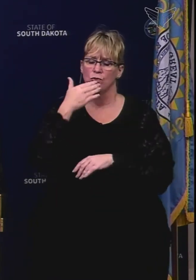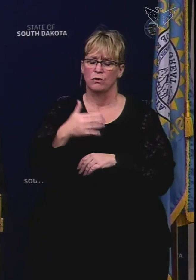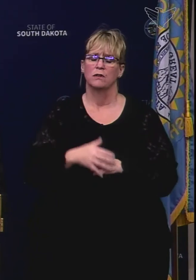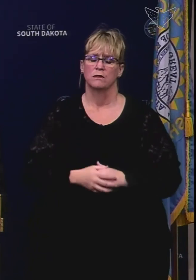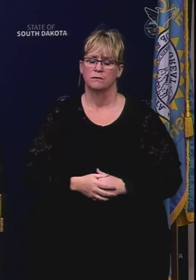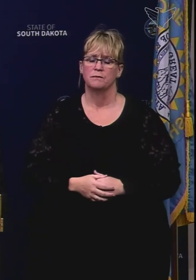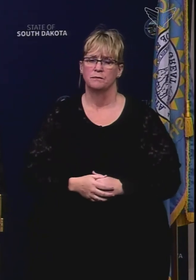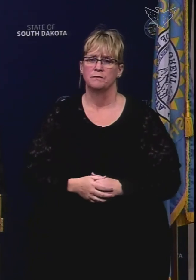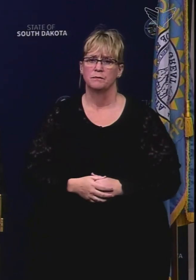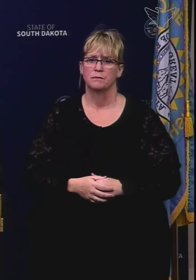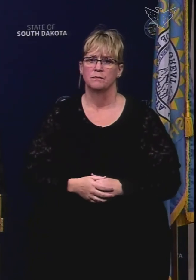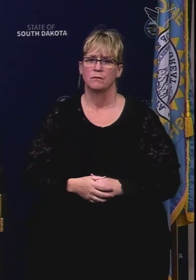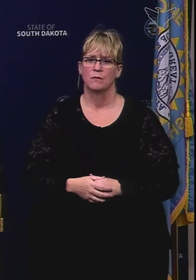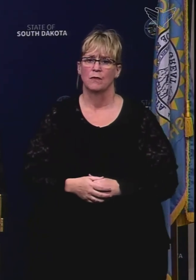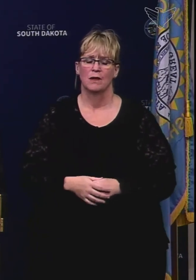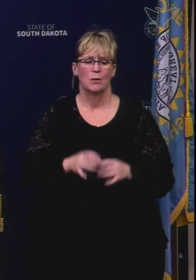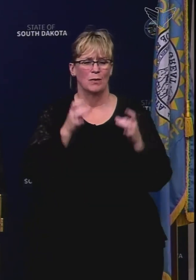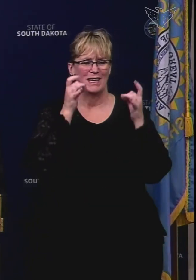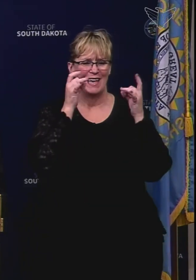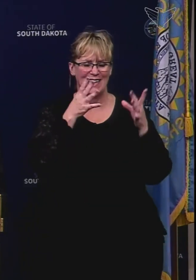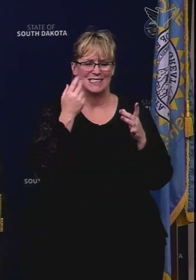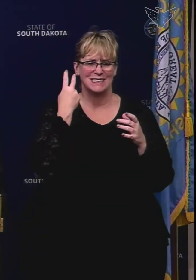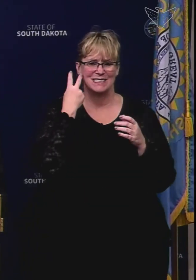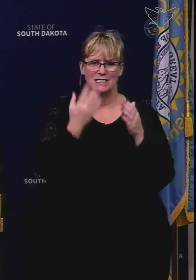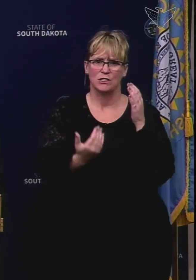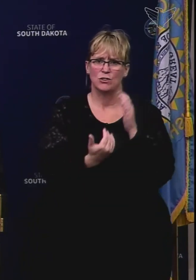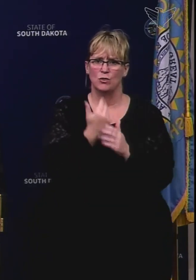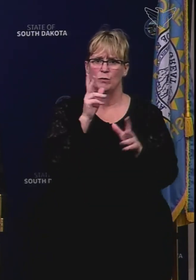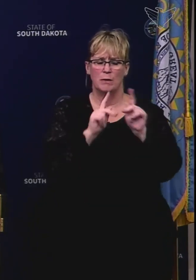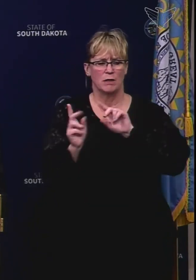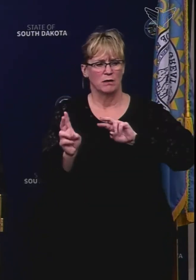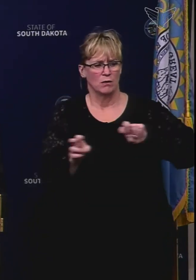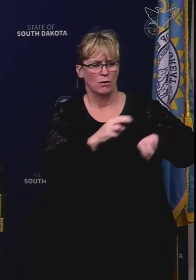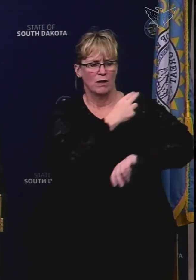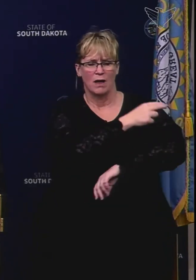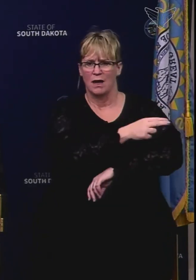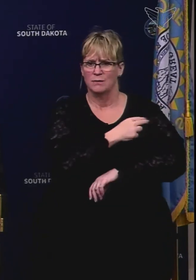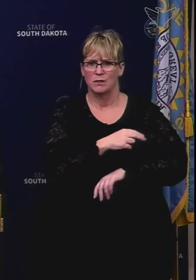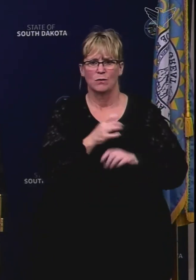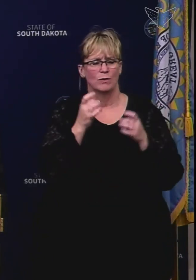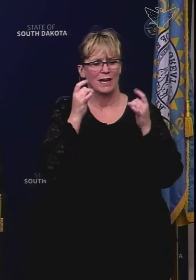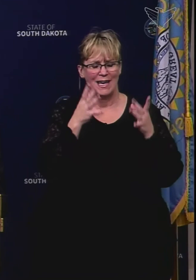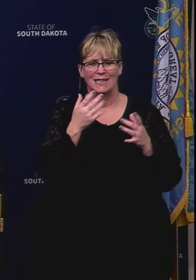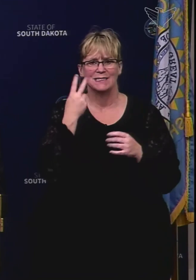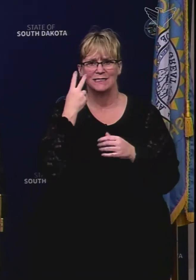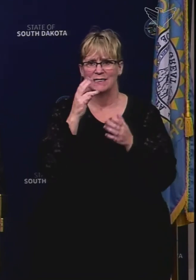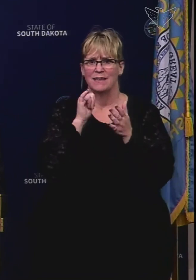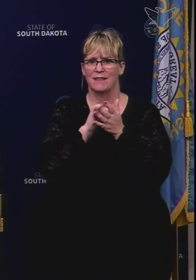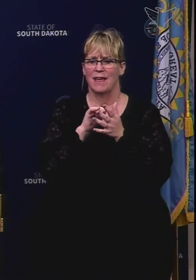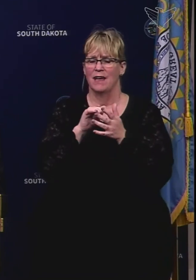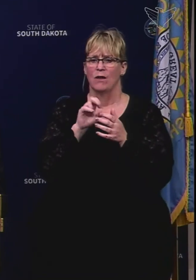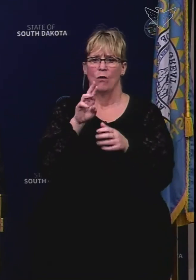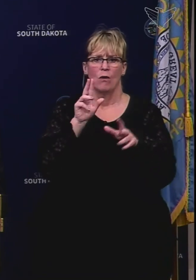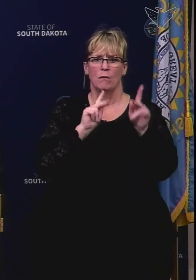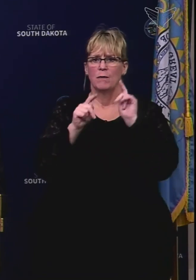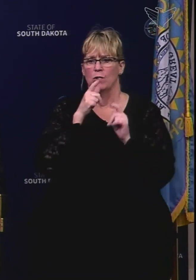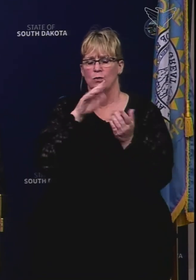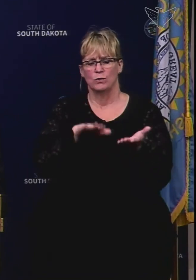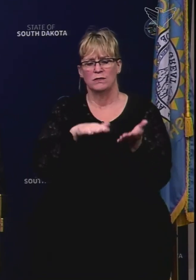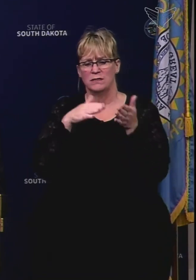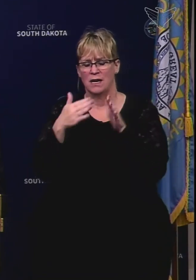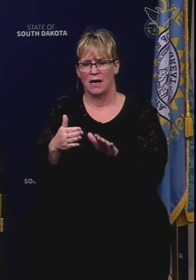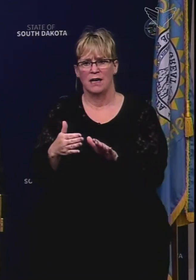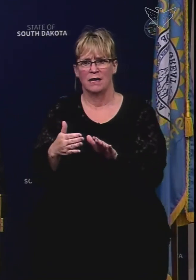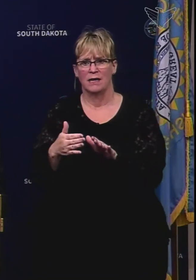we still hate to see new hospitalizations, we hate to see tragedy affect any family by a loss of